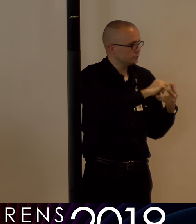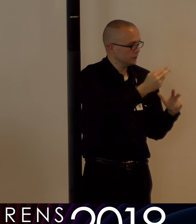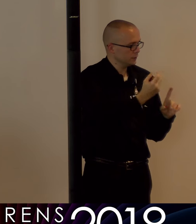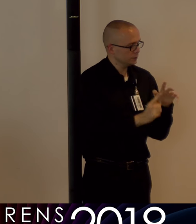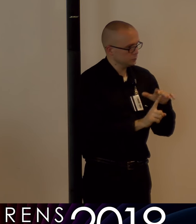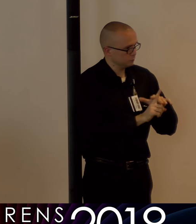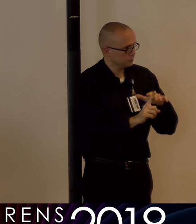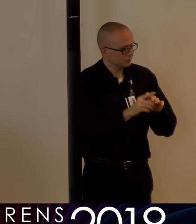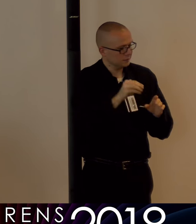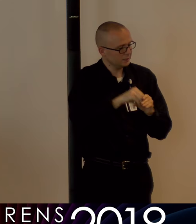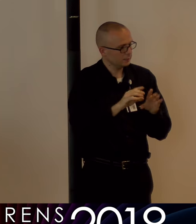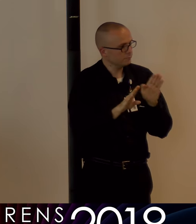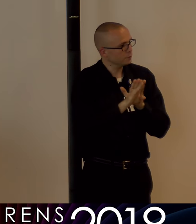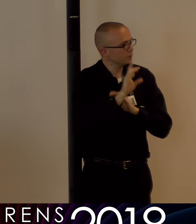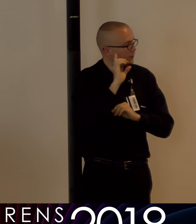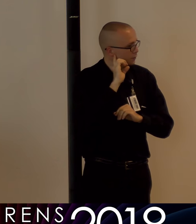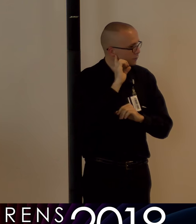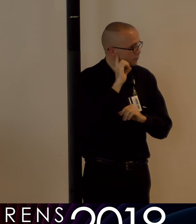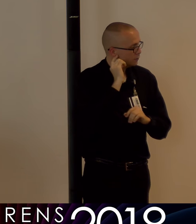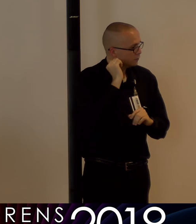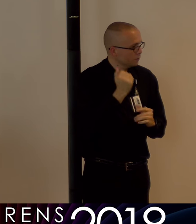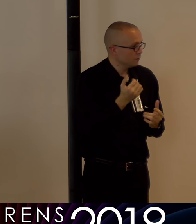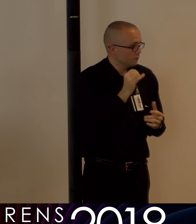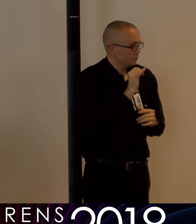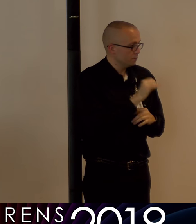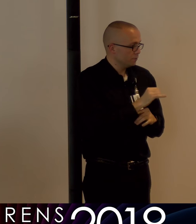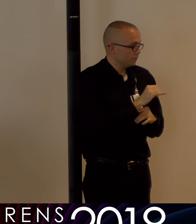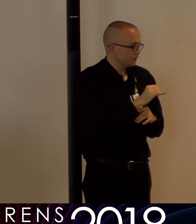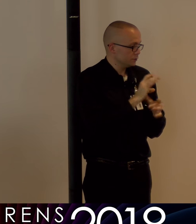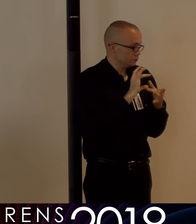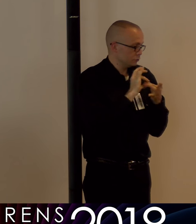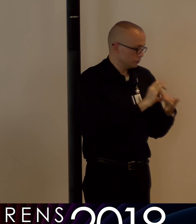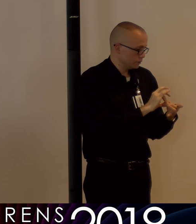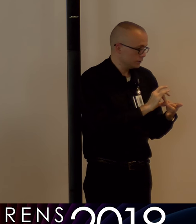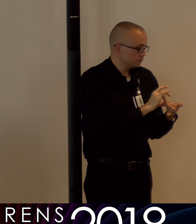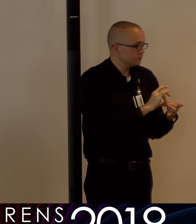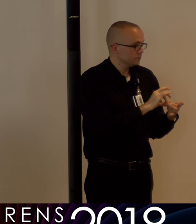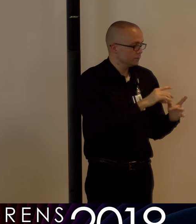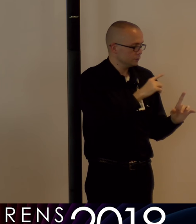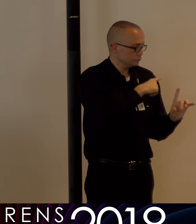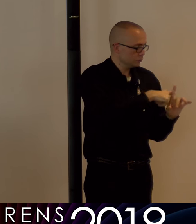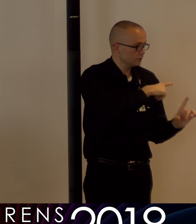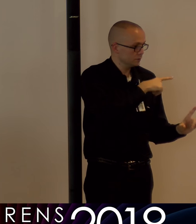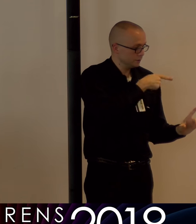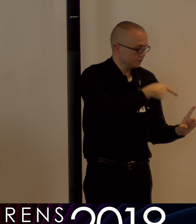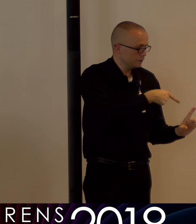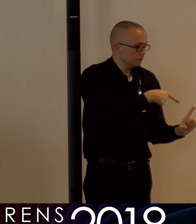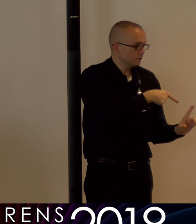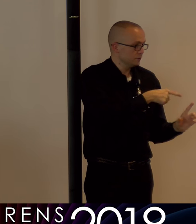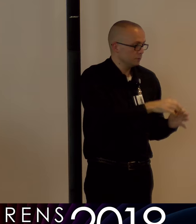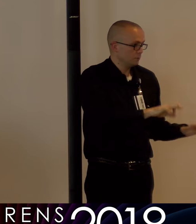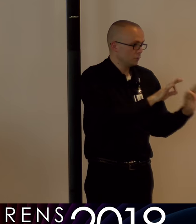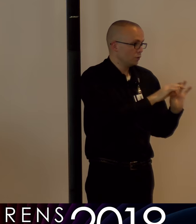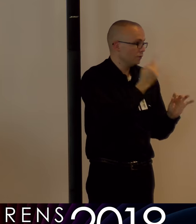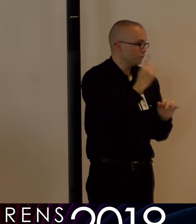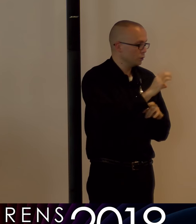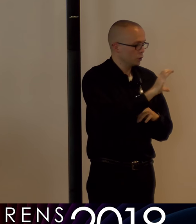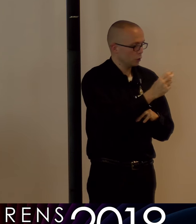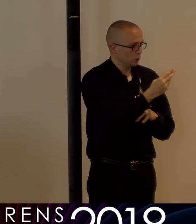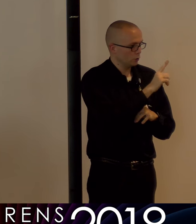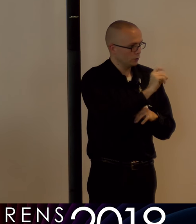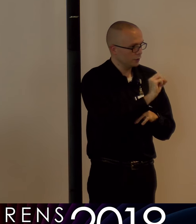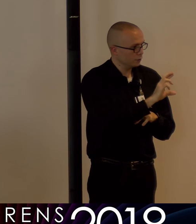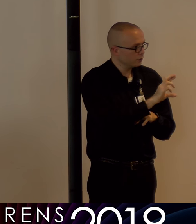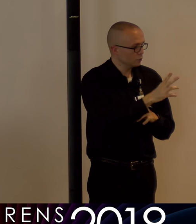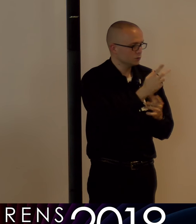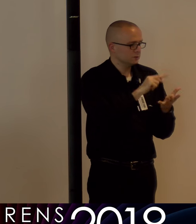ear? Does it target genes that are important for semicircular canal development? Does it target genes that are important for cochlear development? Or does